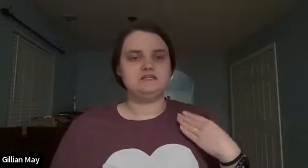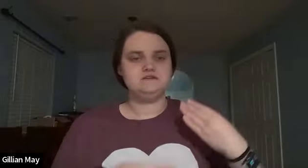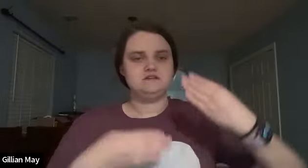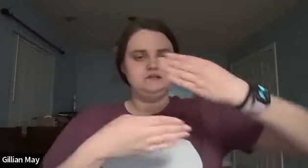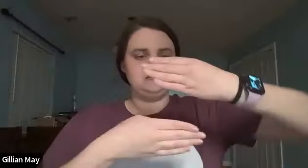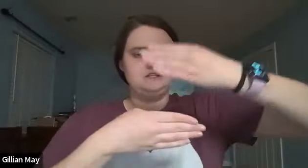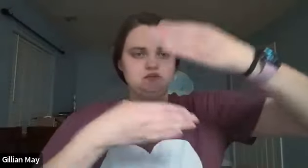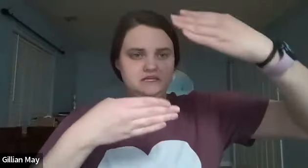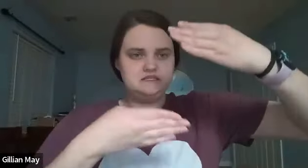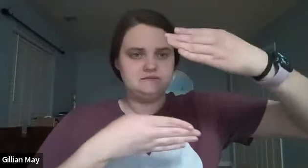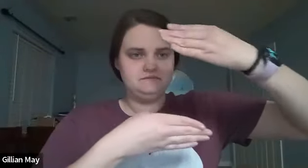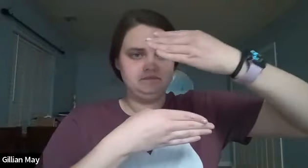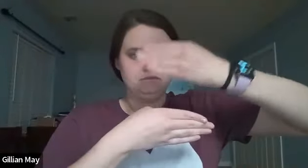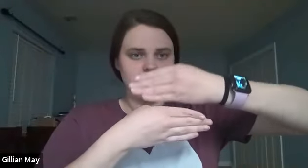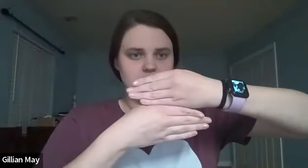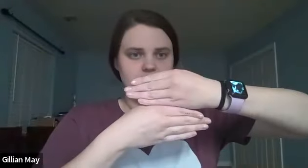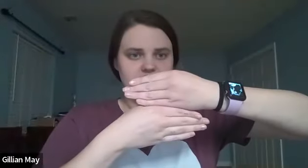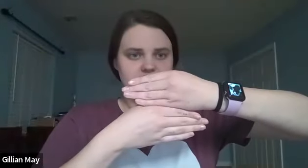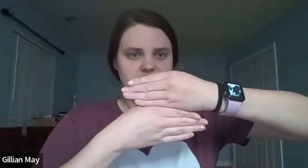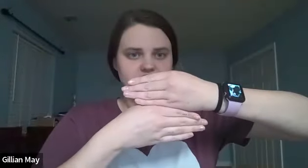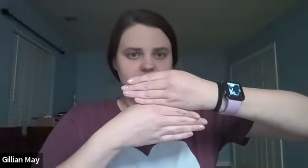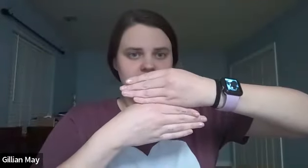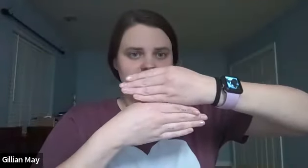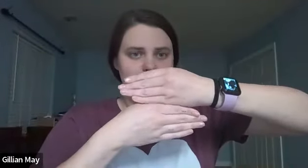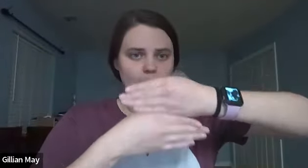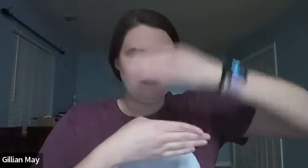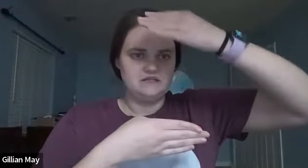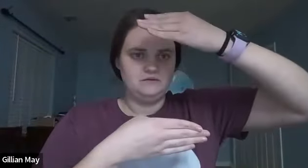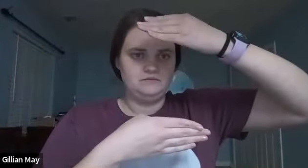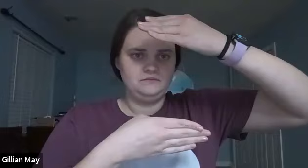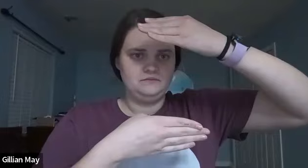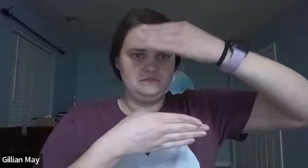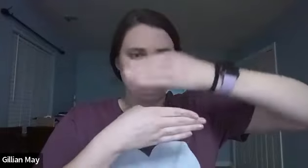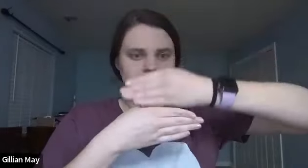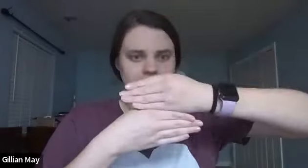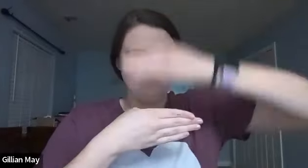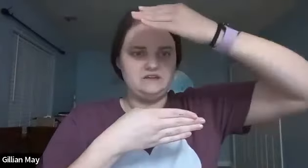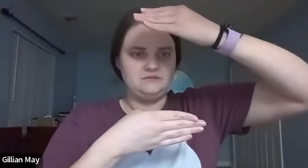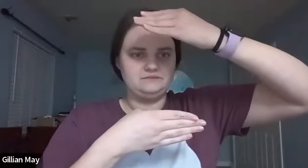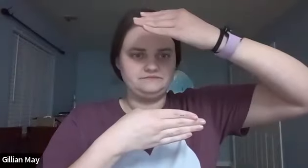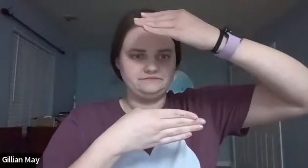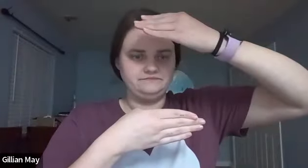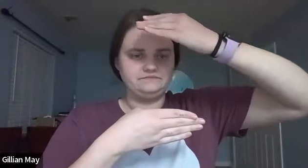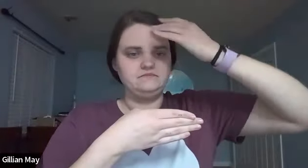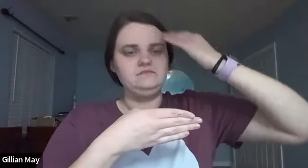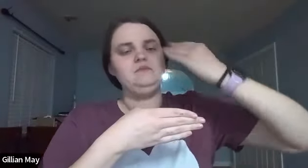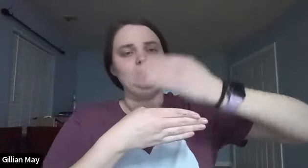is going to be 2 B's. You're going to put them on top of each other. Window. Window.